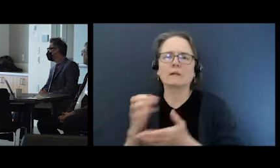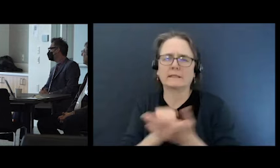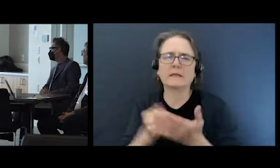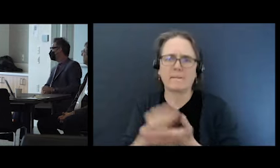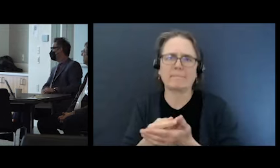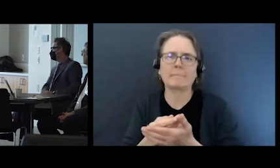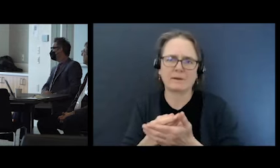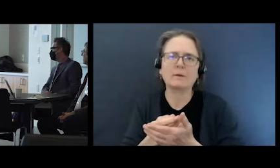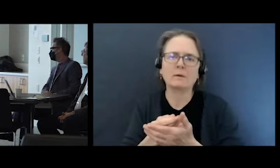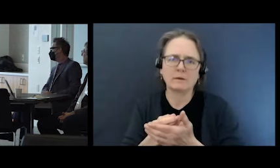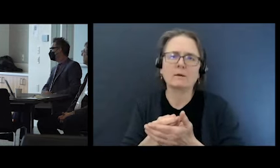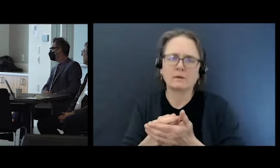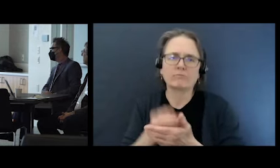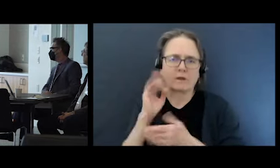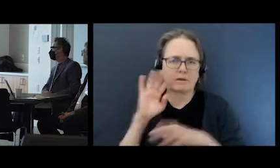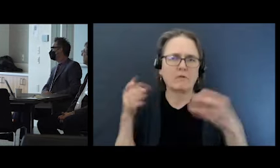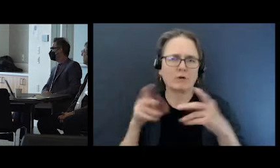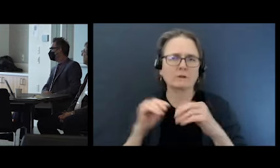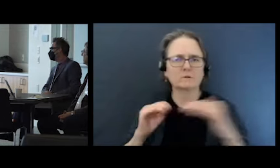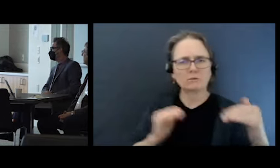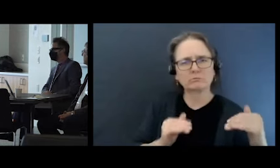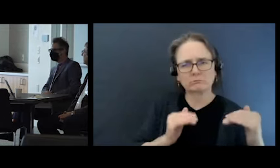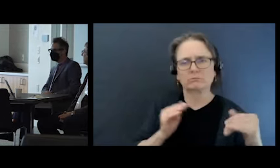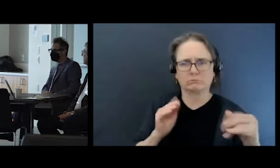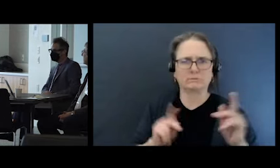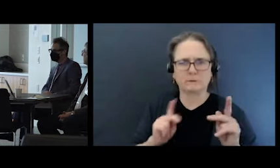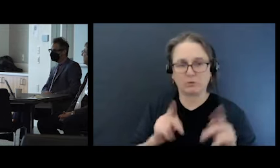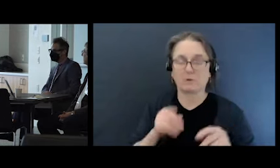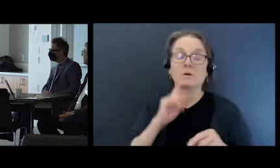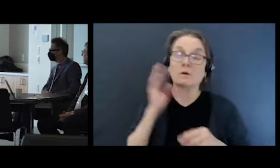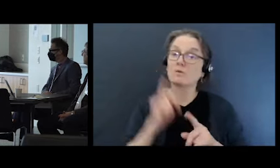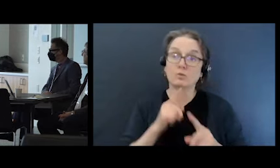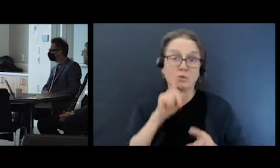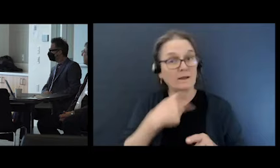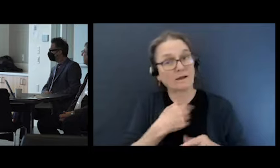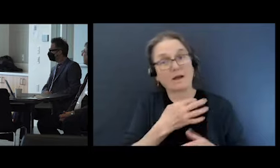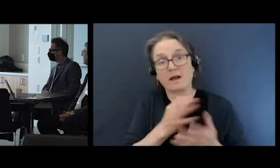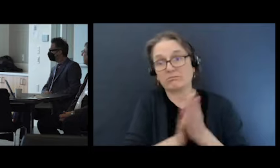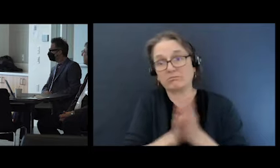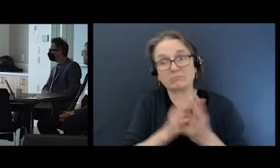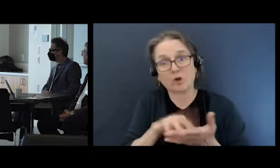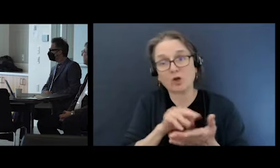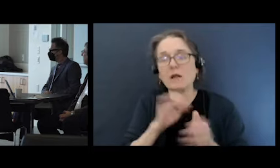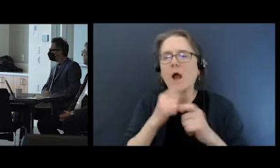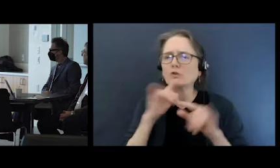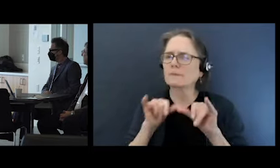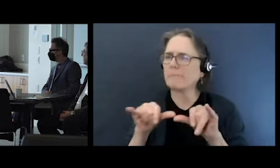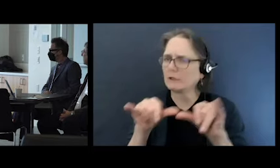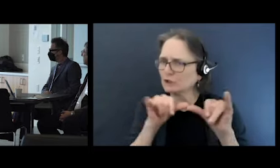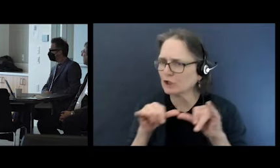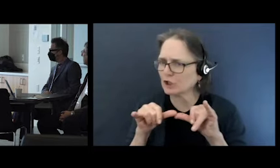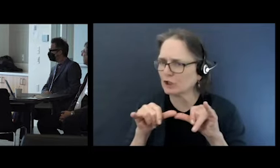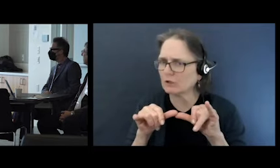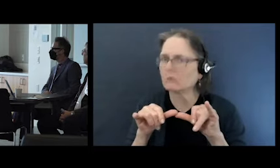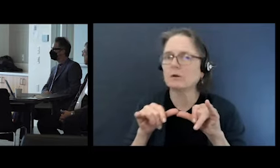how to measure accessible transportation and what can be done using these data standards or these techniques outside of the